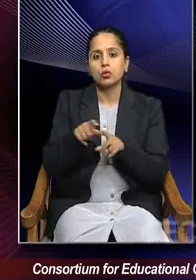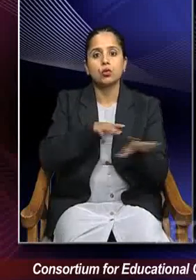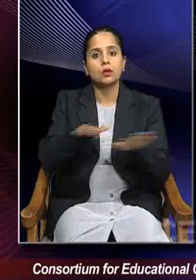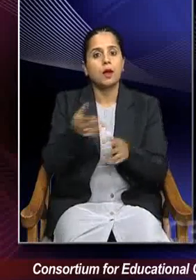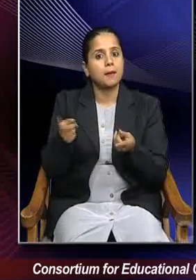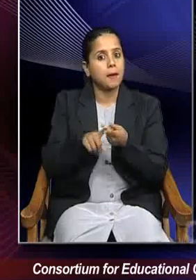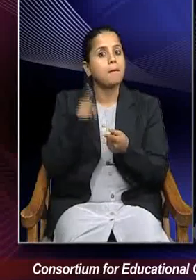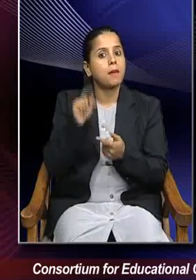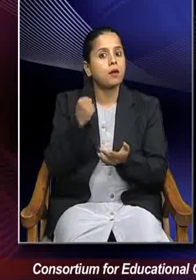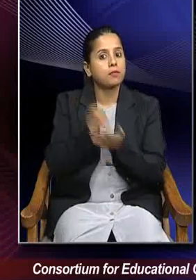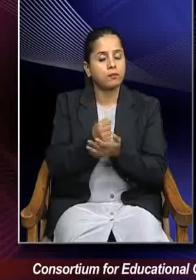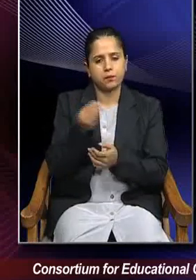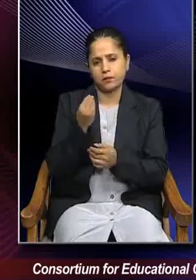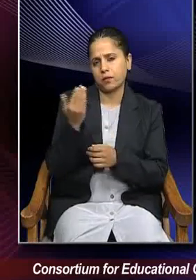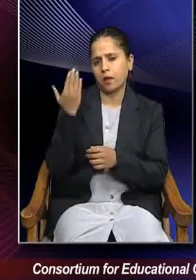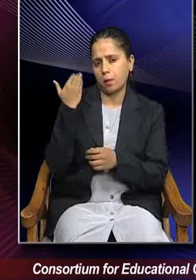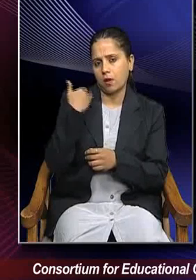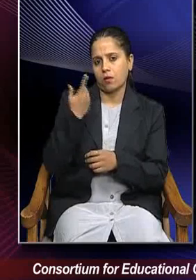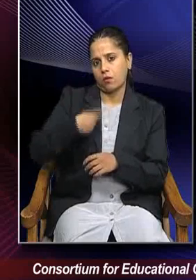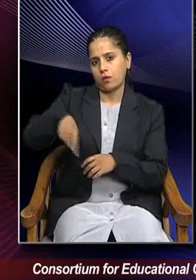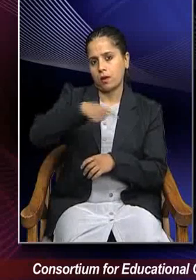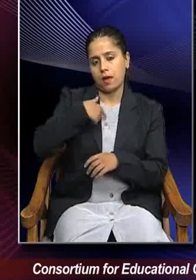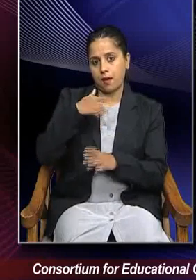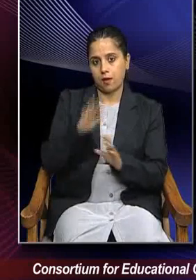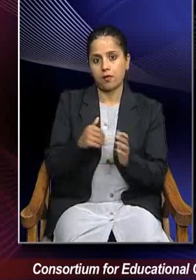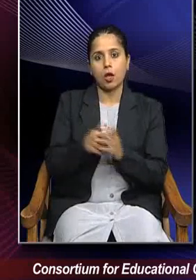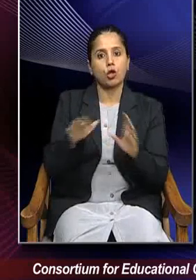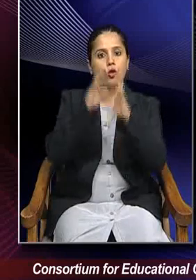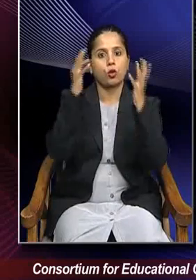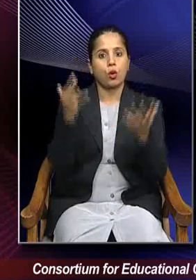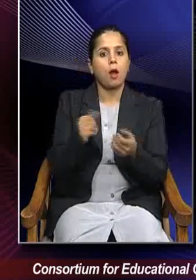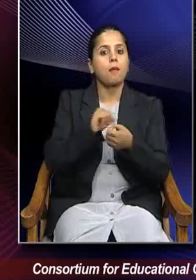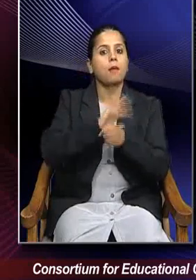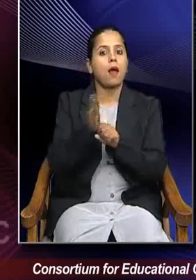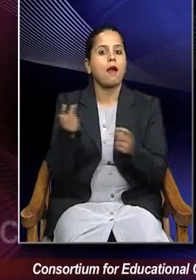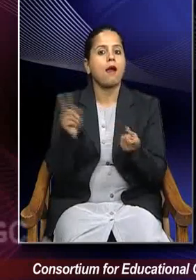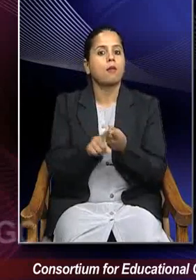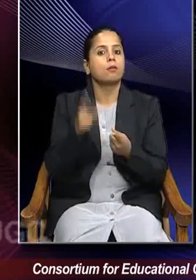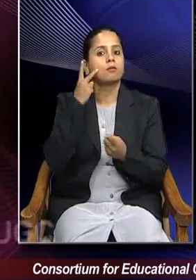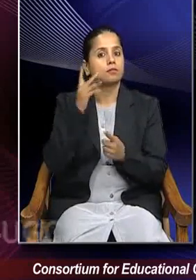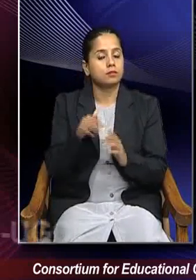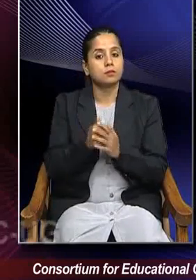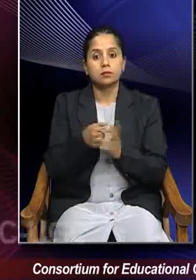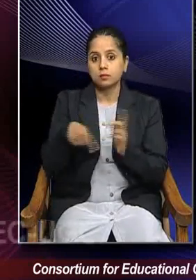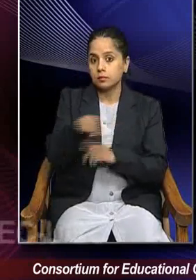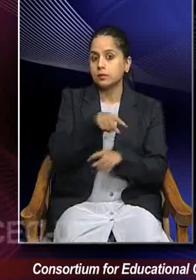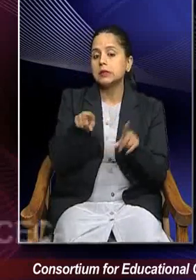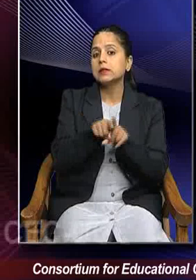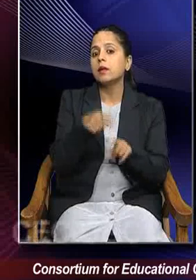risks. So recently we had this global pandemic of COVID, and that was